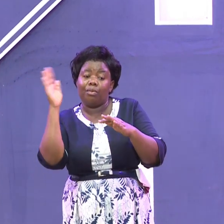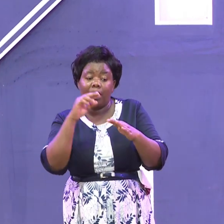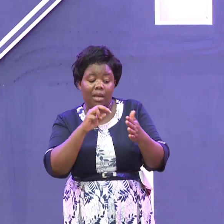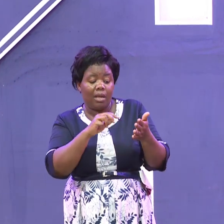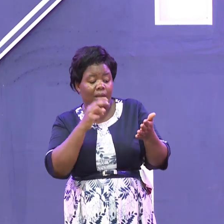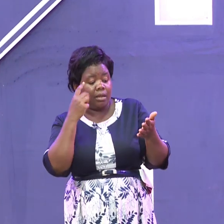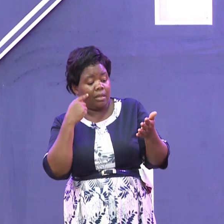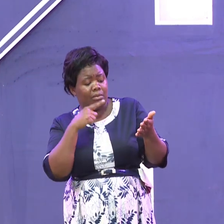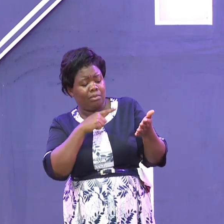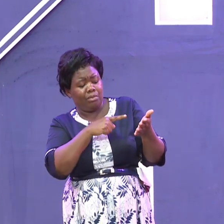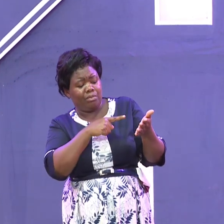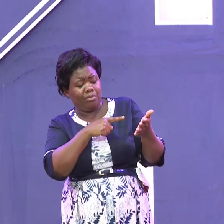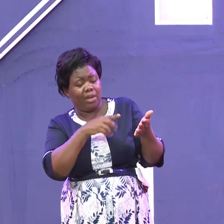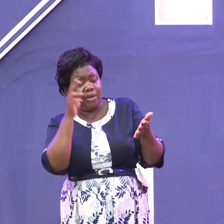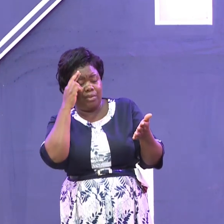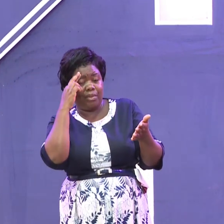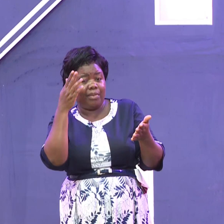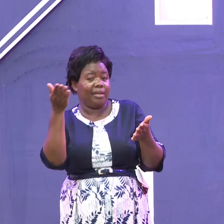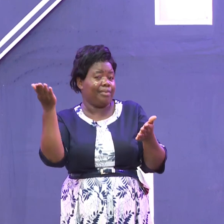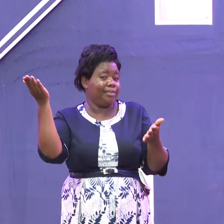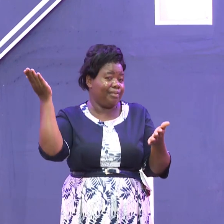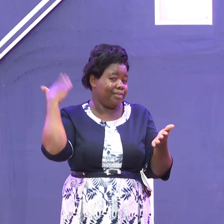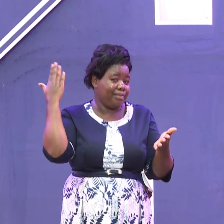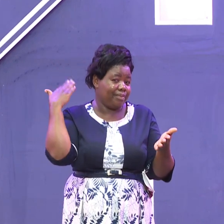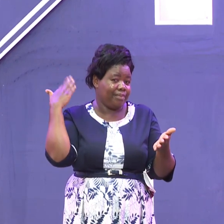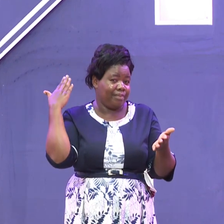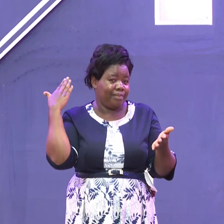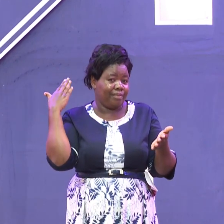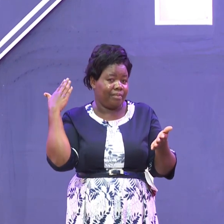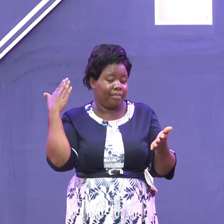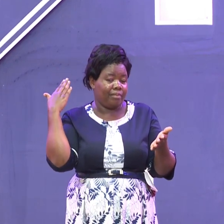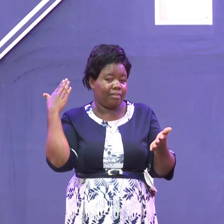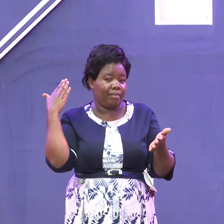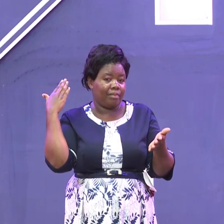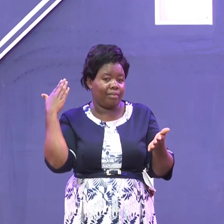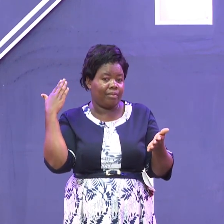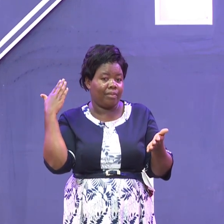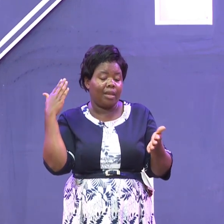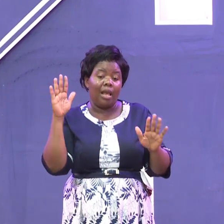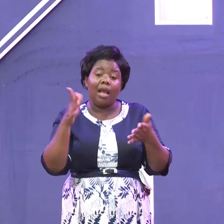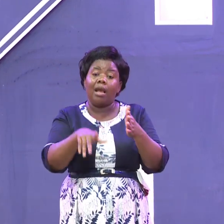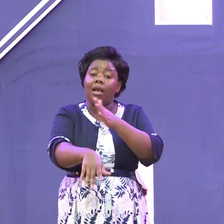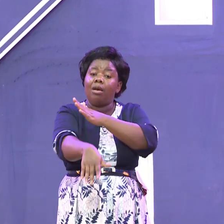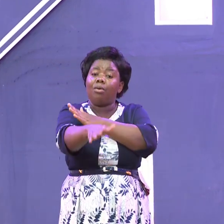Now he could always go back and remember the far he has come.